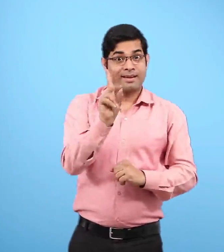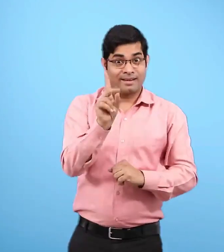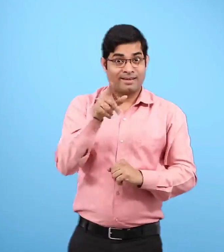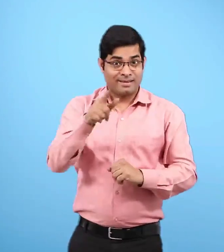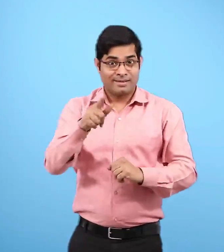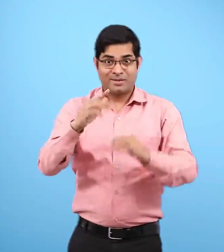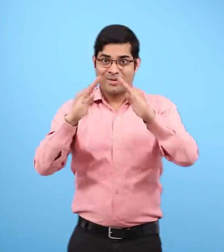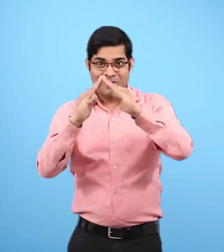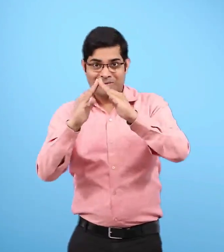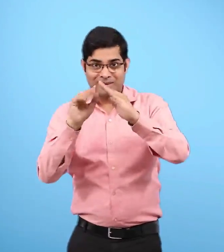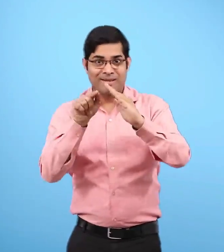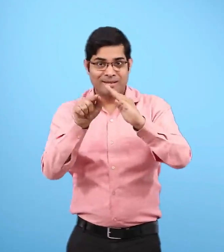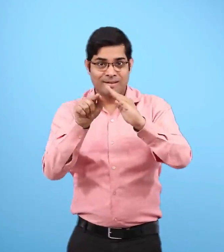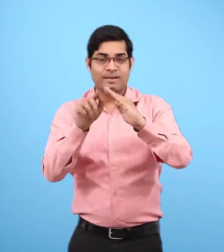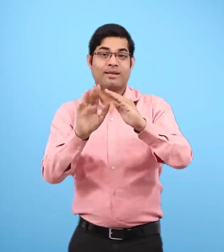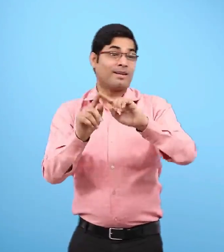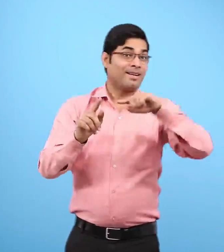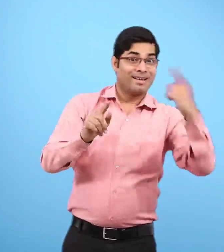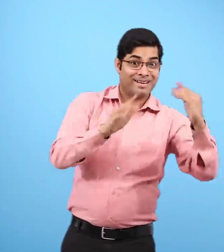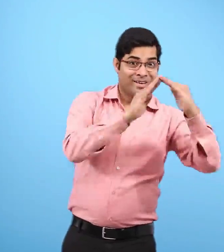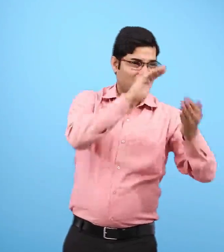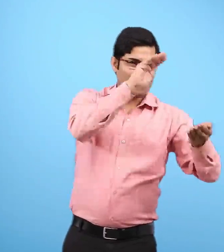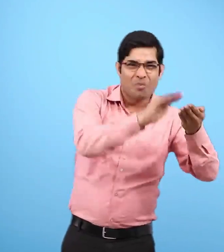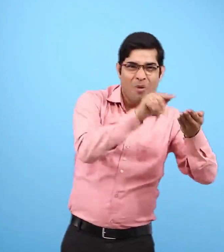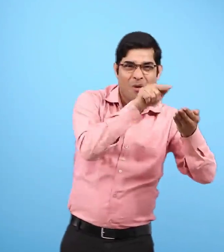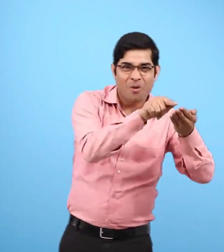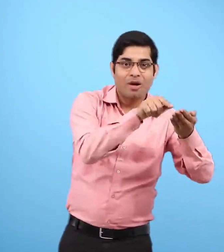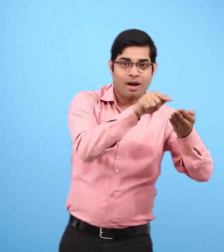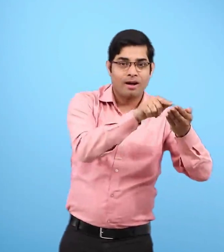And shortest is written beneath house 3.